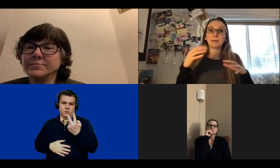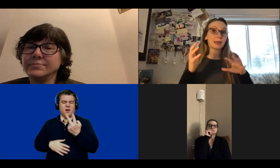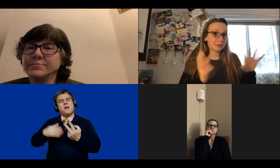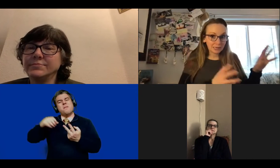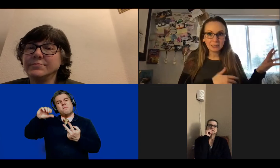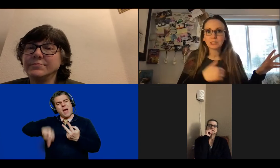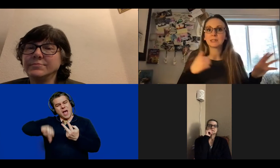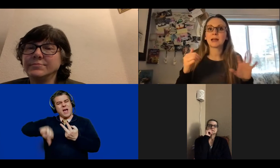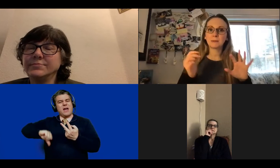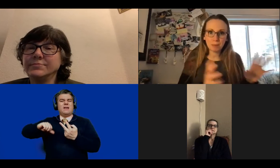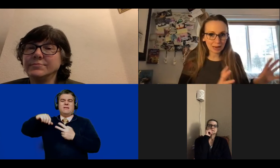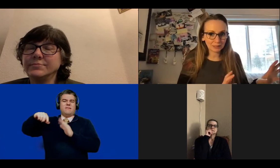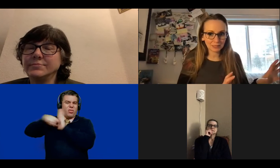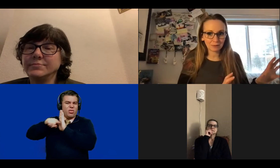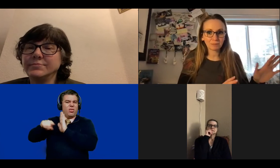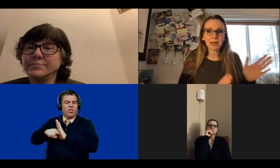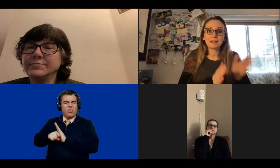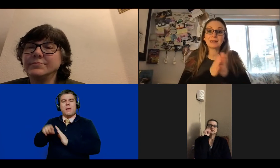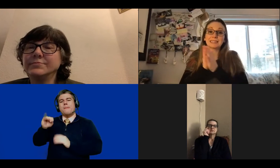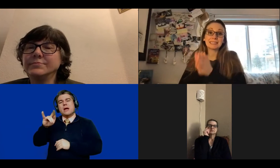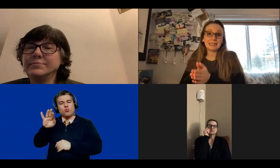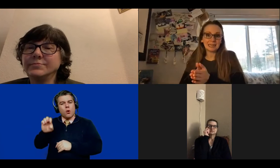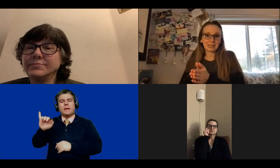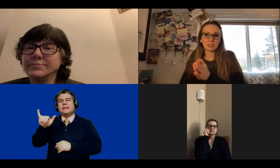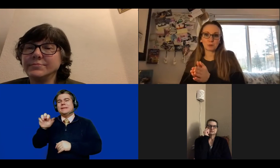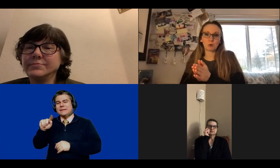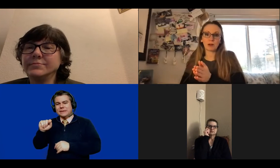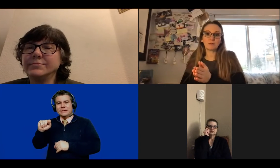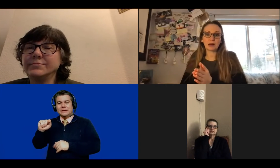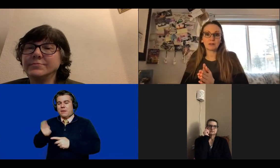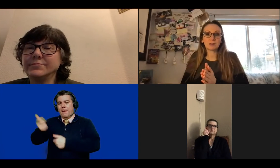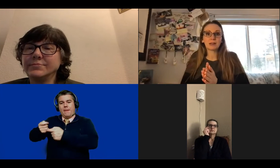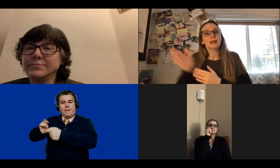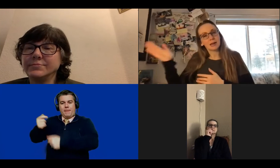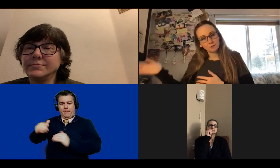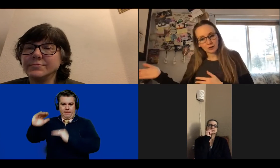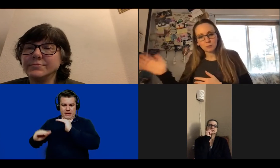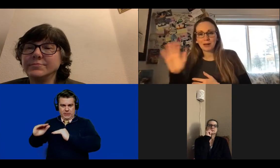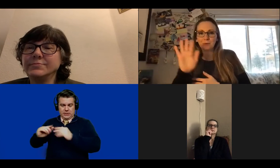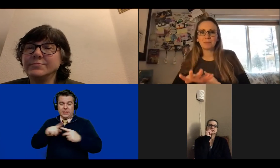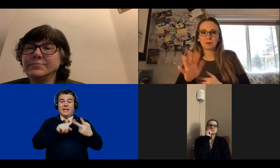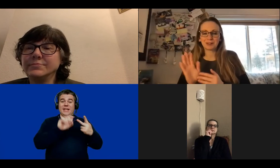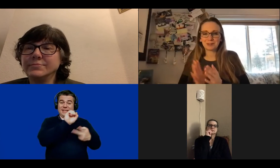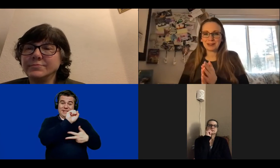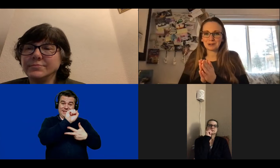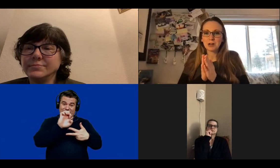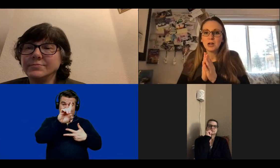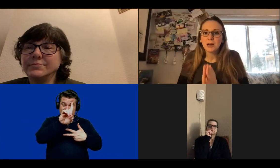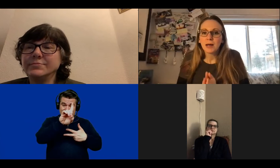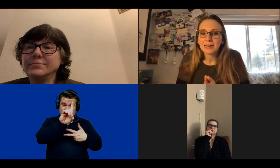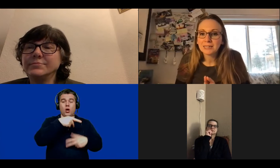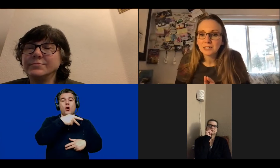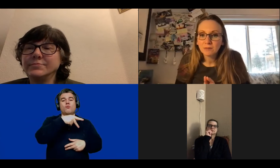microbes and yeast and balancing. And then seeding is PROBIO5 and Vital Biome, but we'll get into that